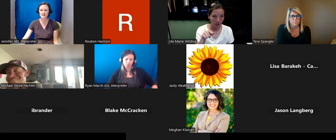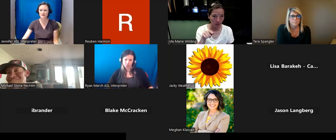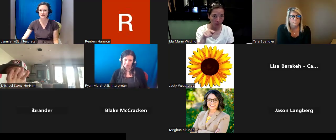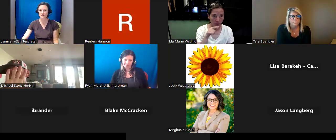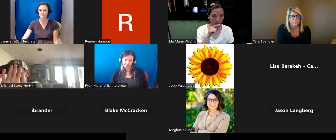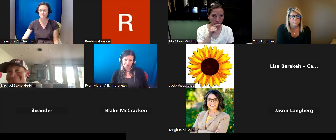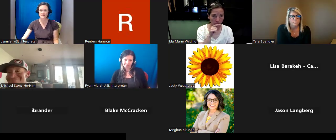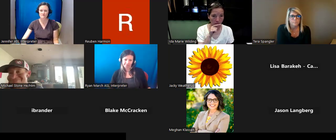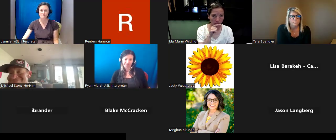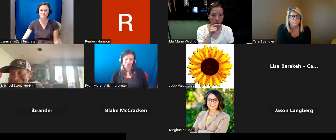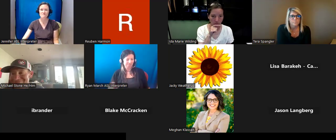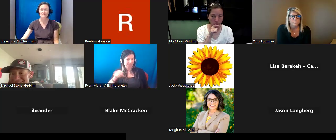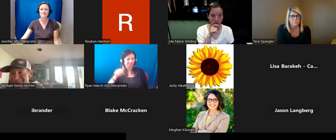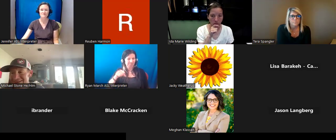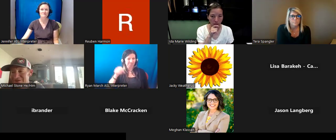Michael, did I see your hand?